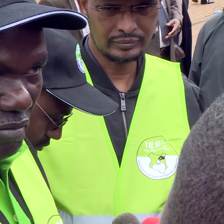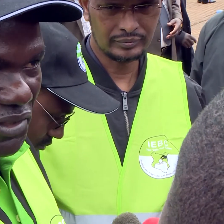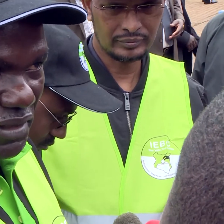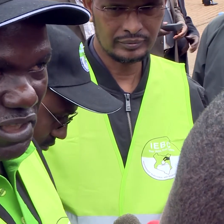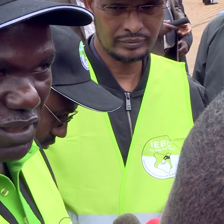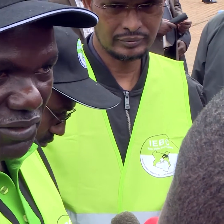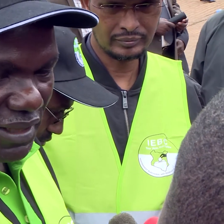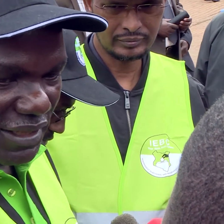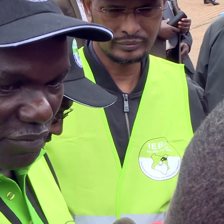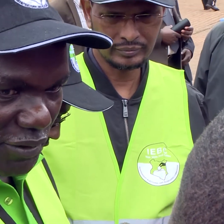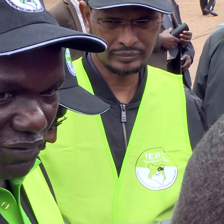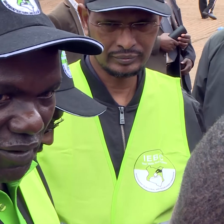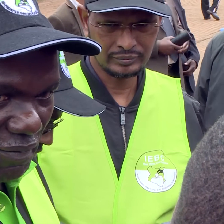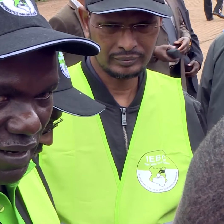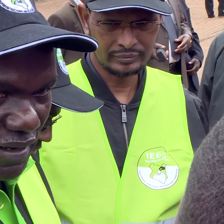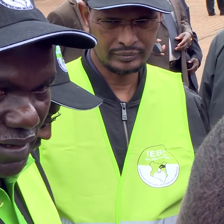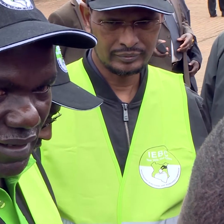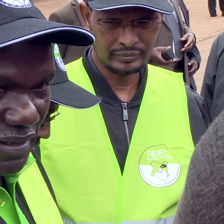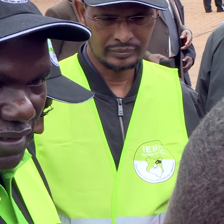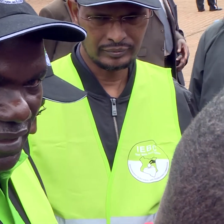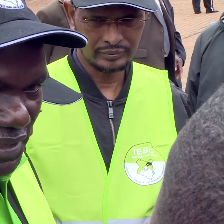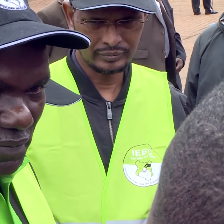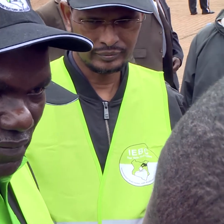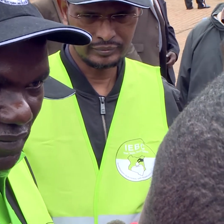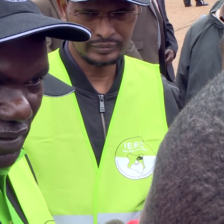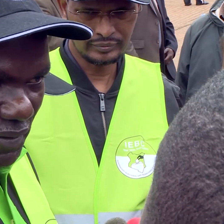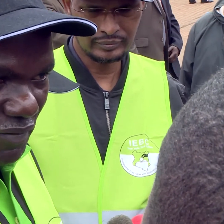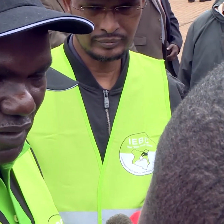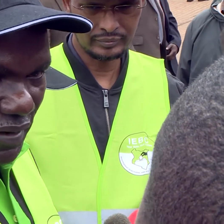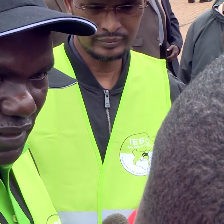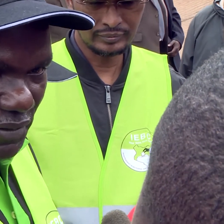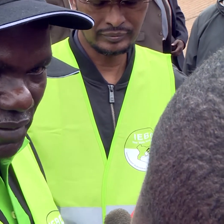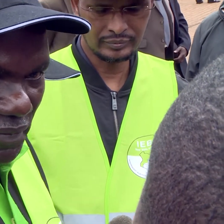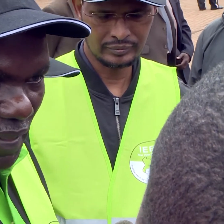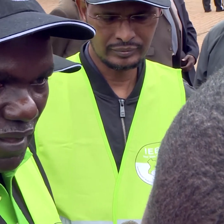The Commission expects to get a report from the team.